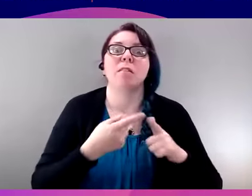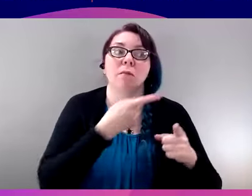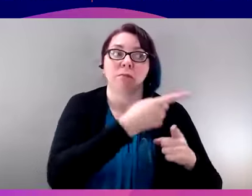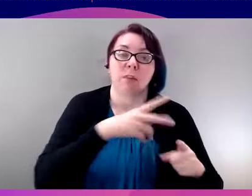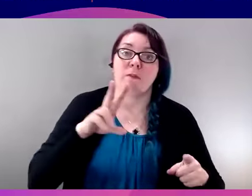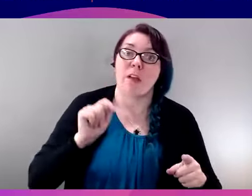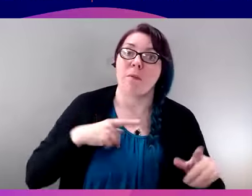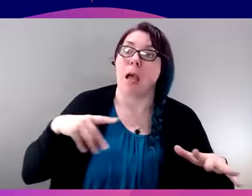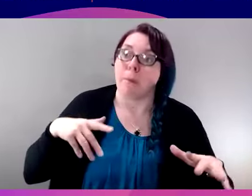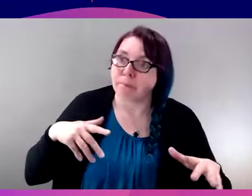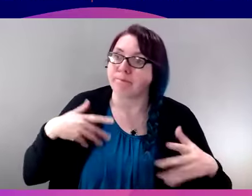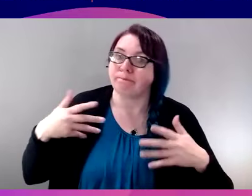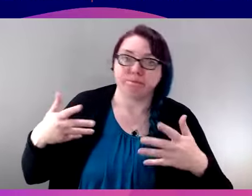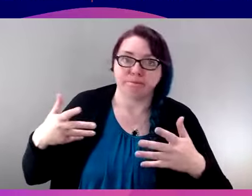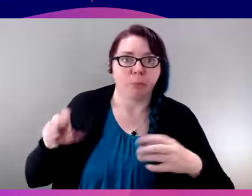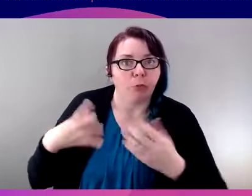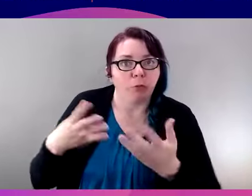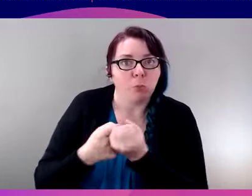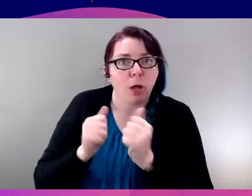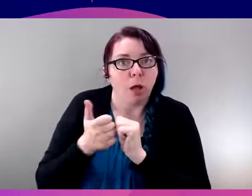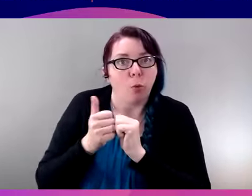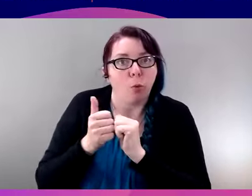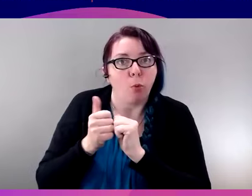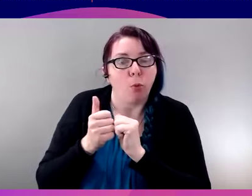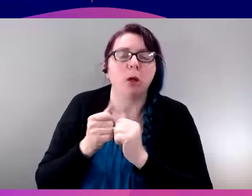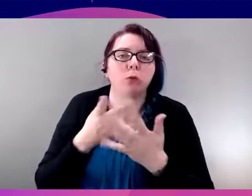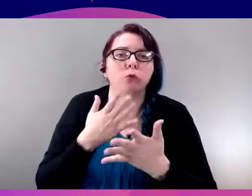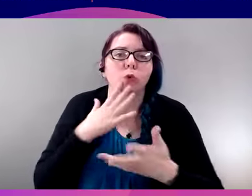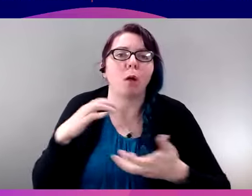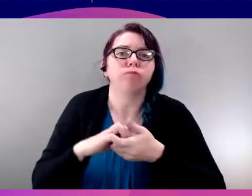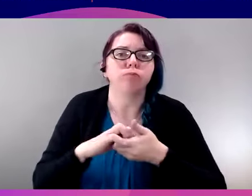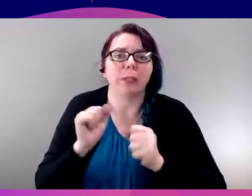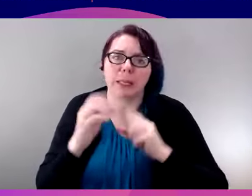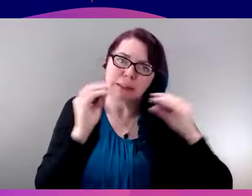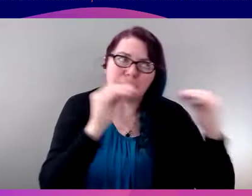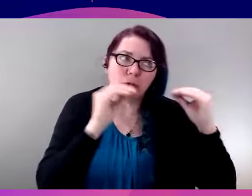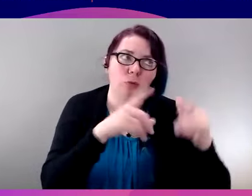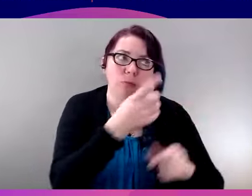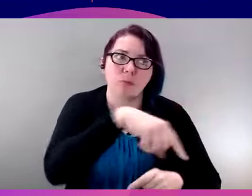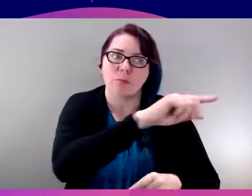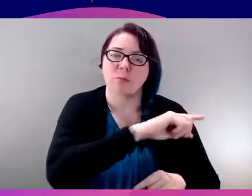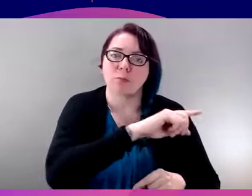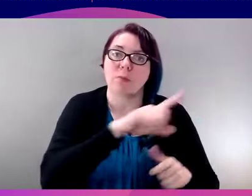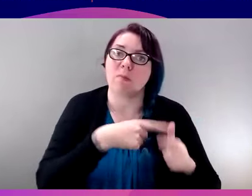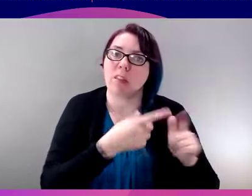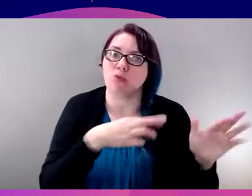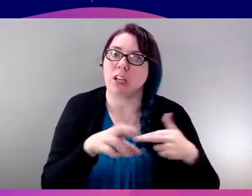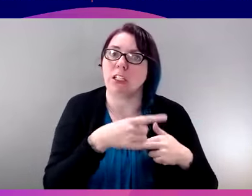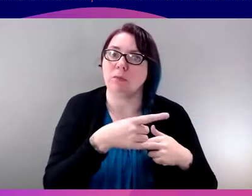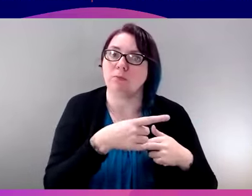them that potential veterinary support for survivors that are accessing gender-based violence programs. So another